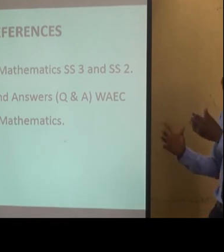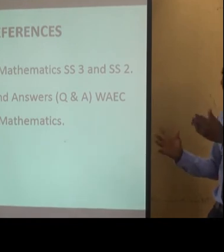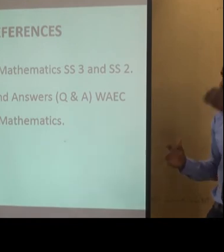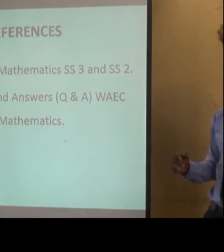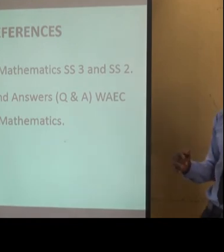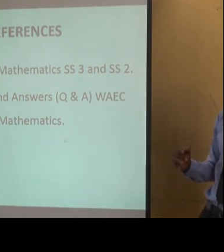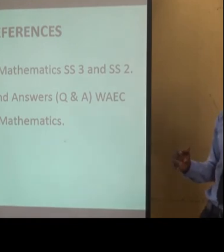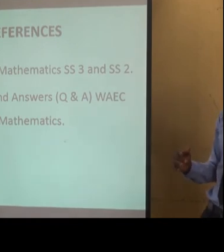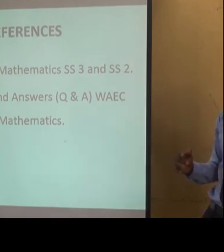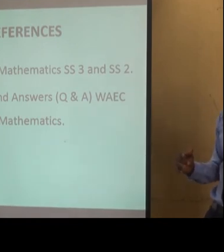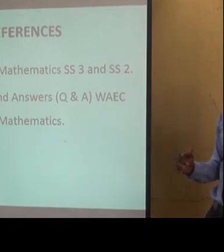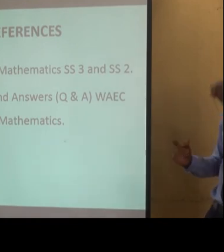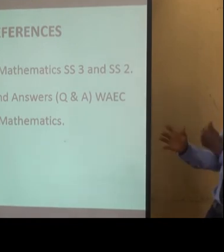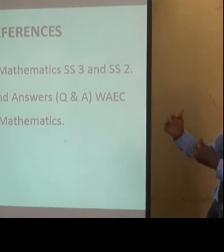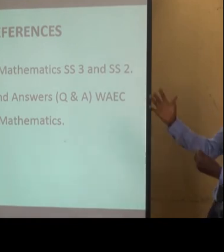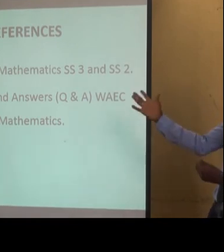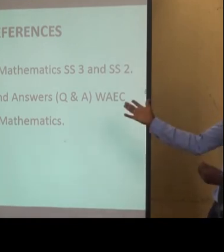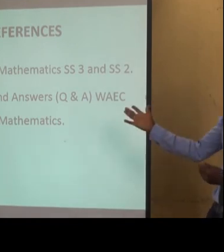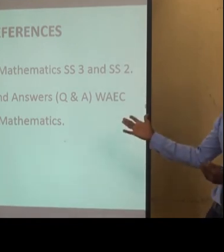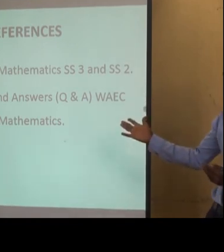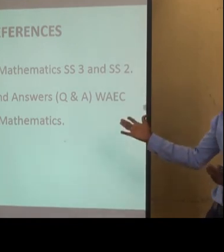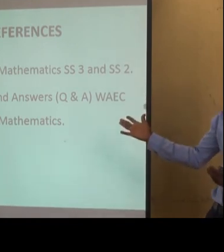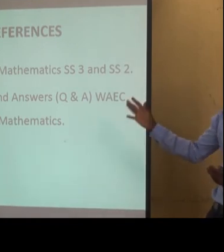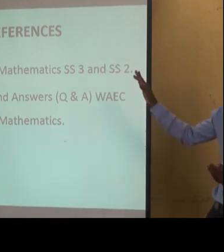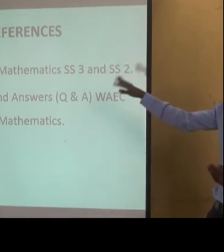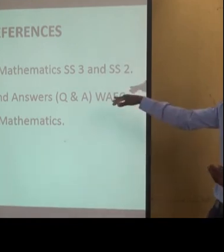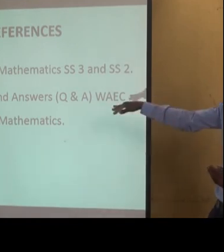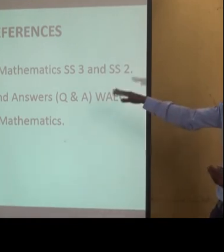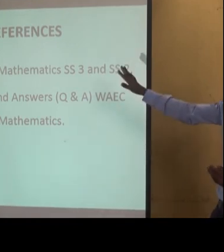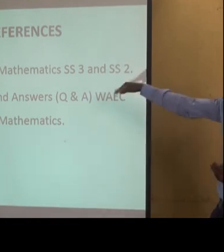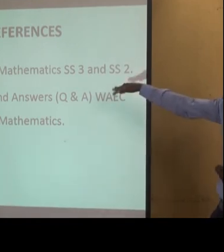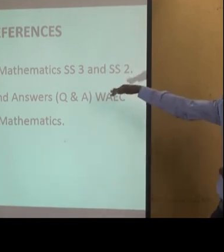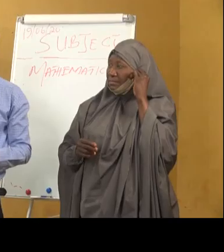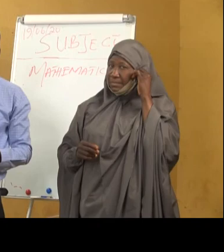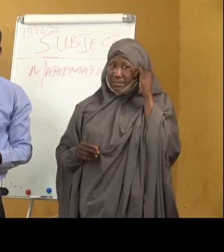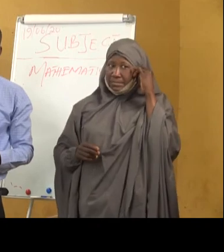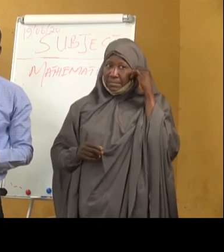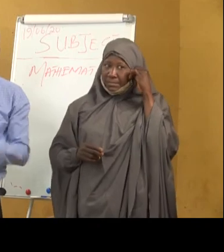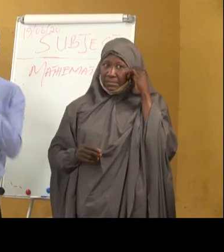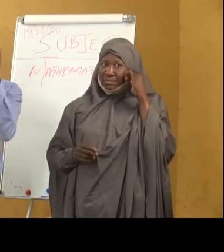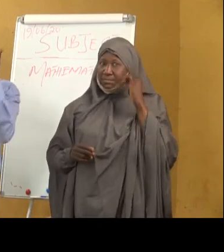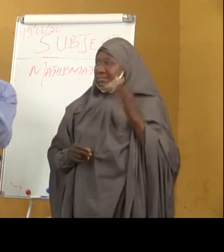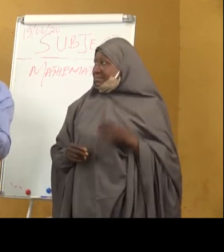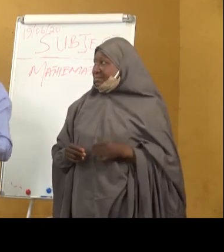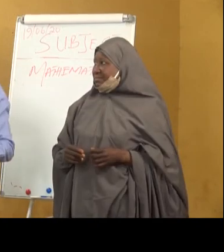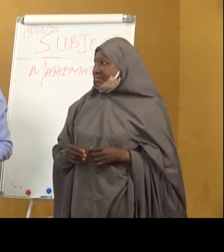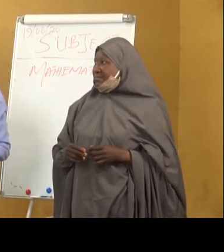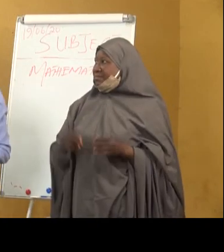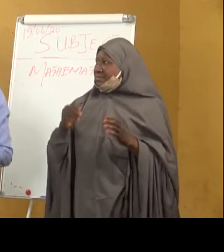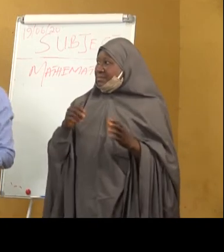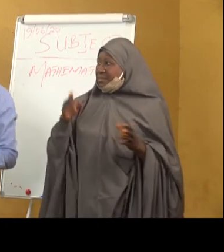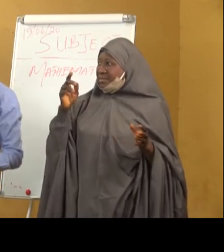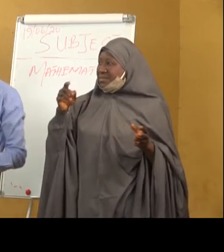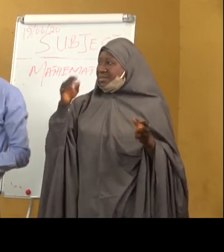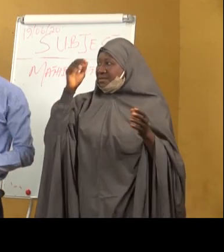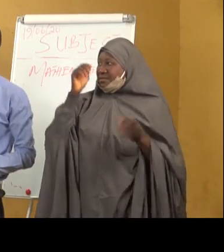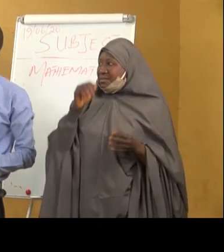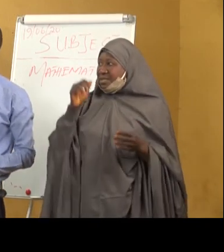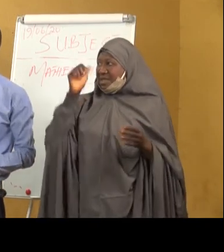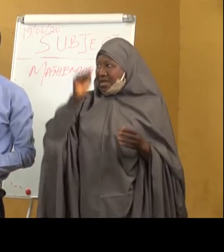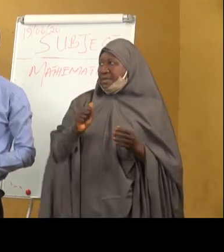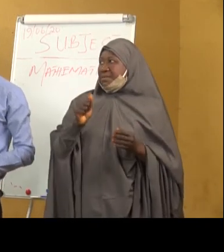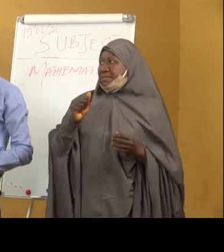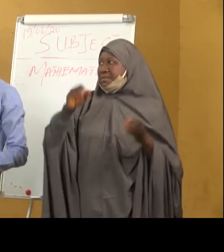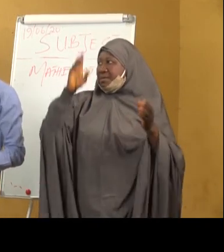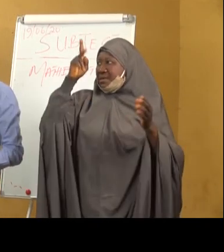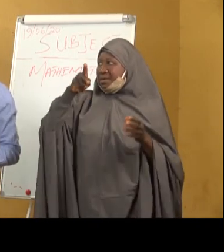that have access to only the radio so that they can understand what we are doing very well. Please, I'm repeating the assignment for their understanding. I repeat.